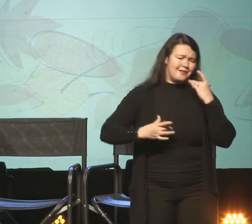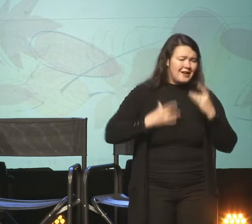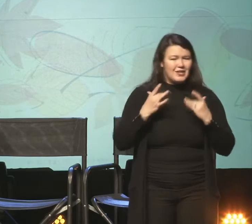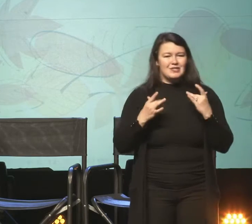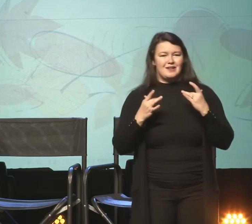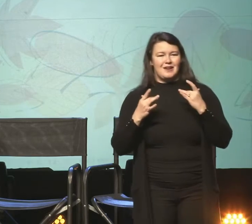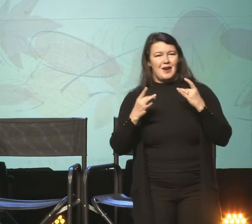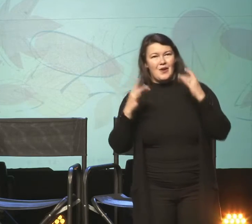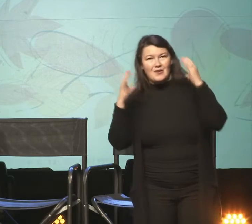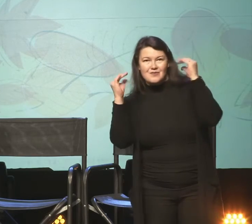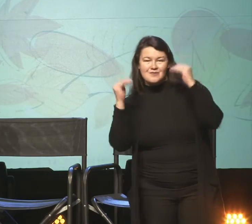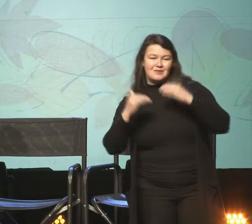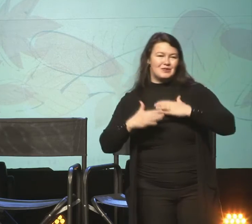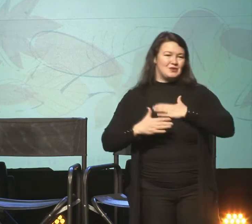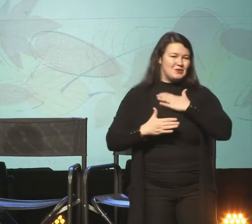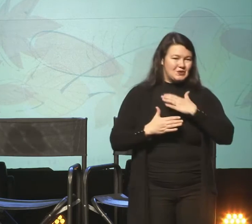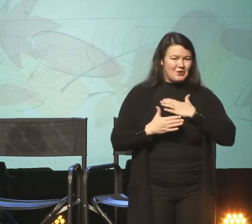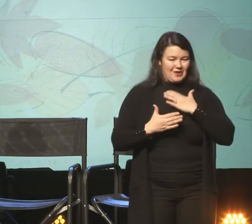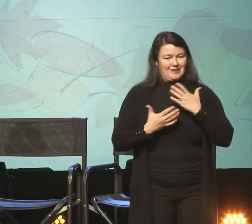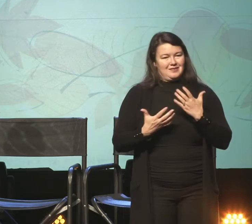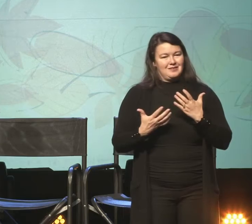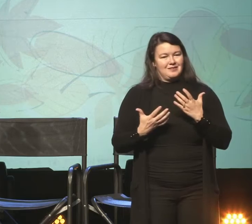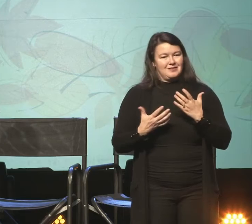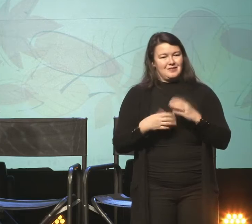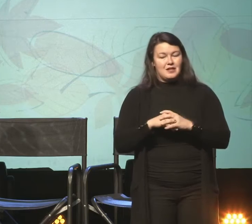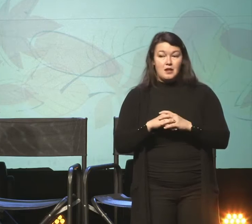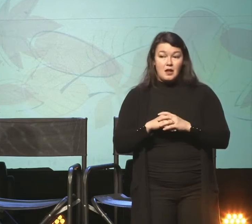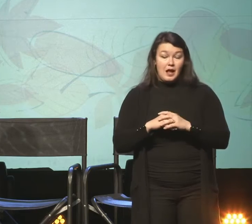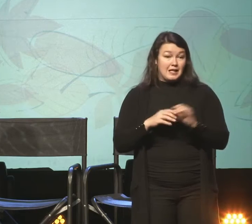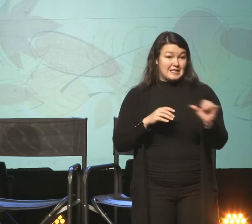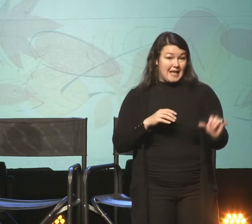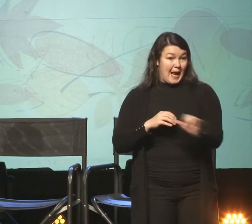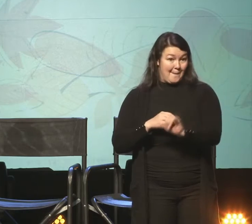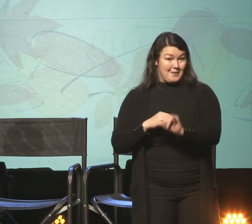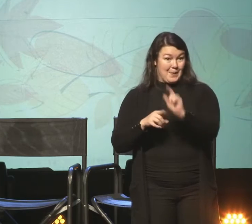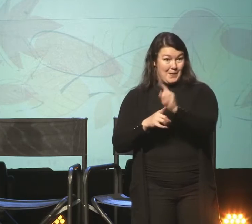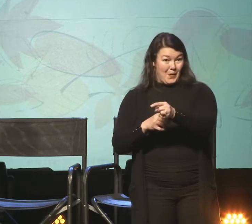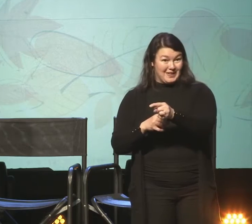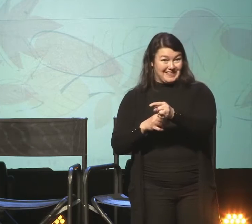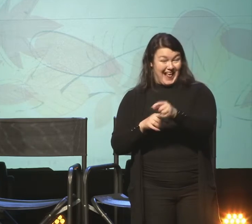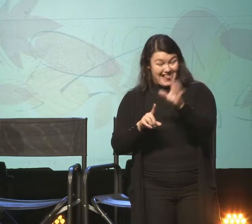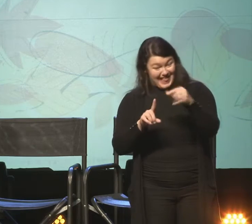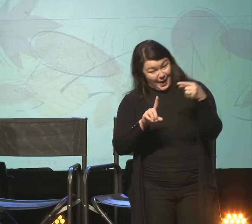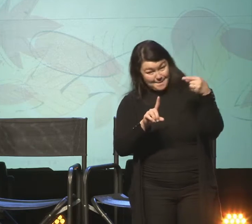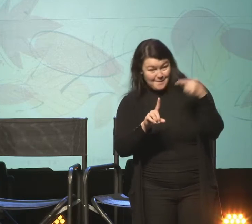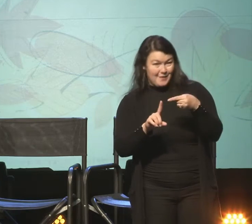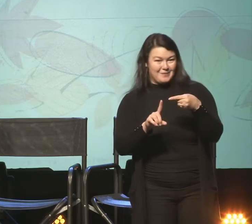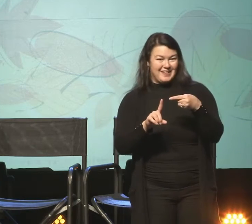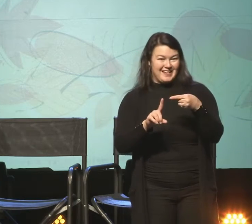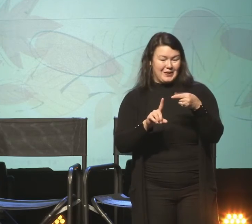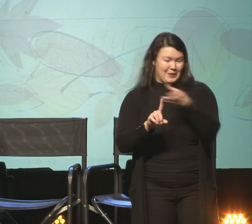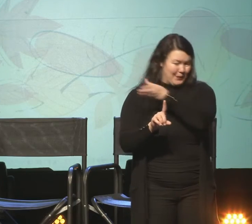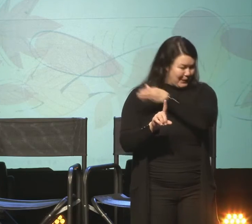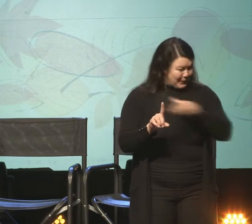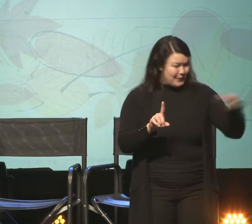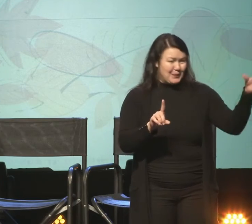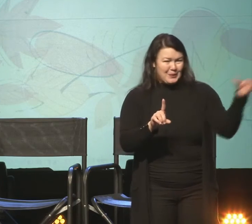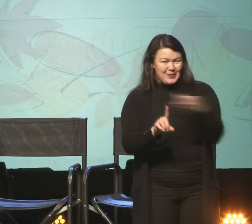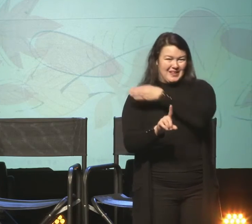and happiness. And sometimes it's the same moment that we're remembering that brings that range of